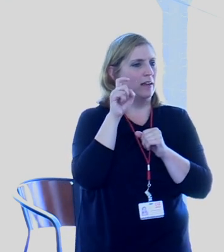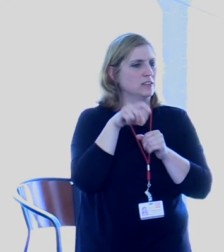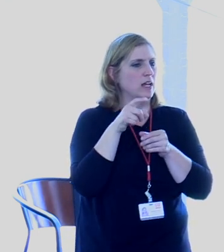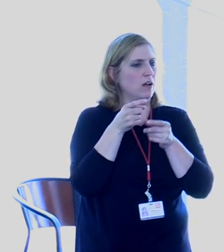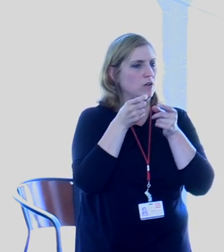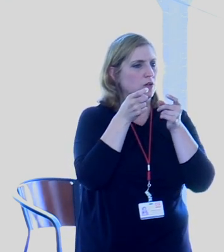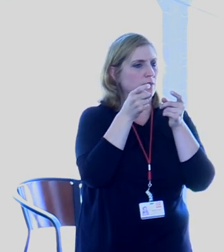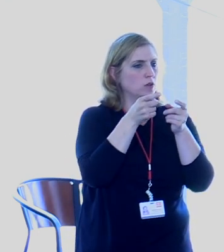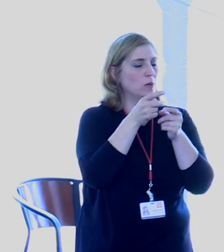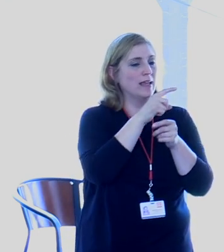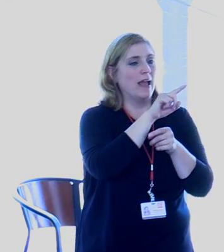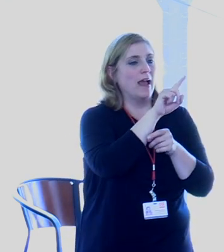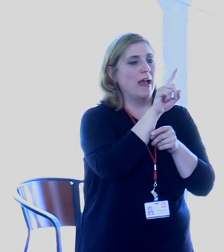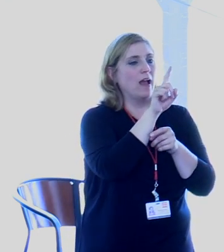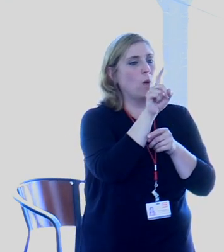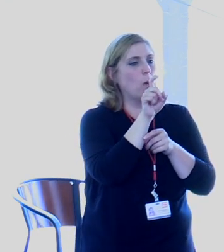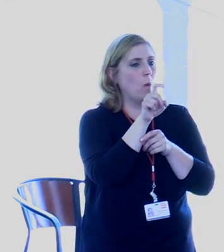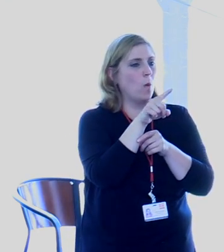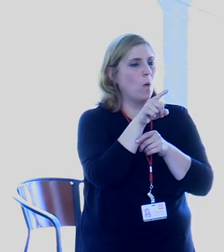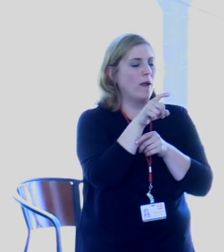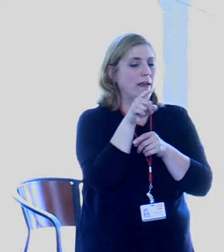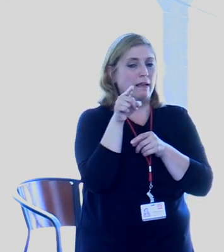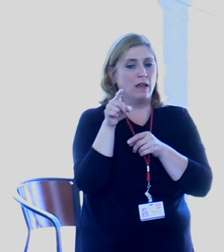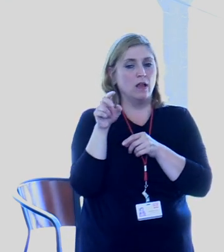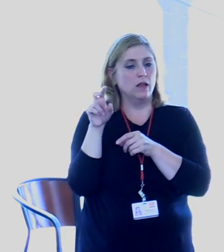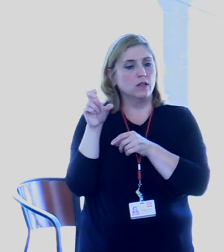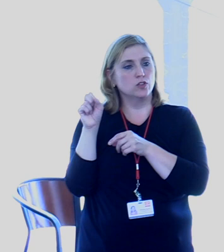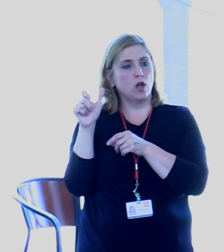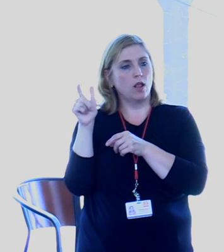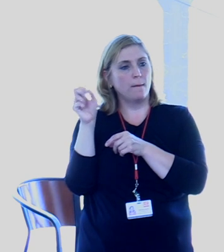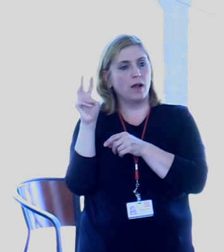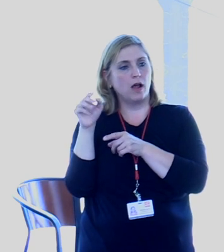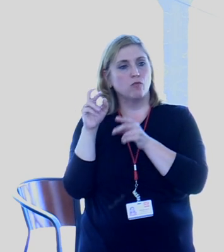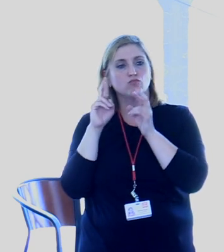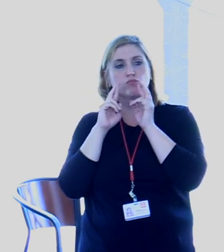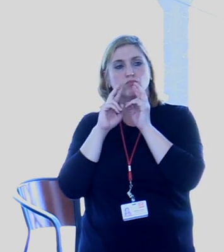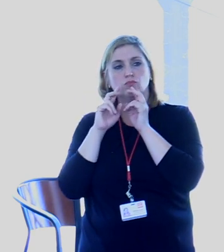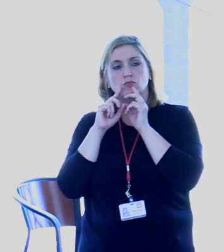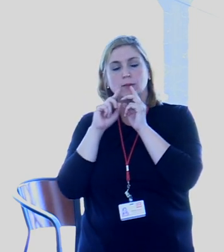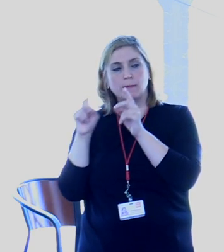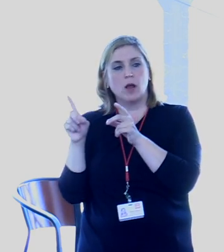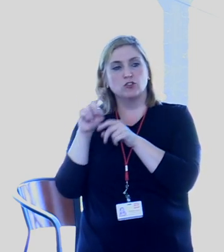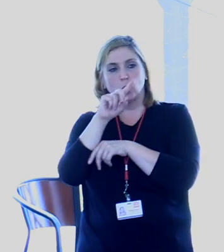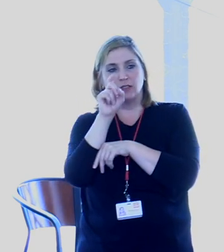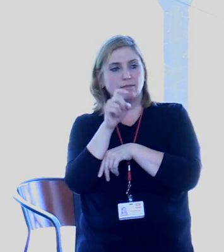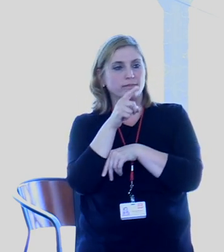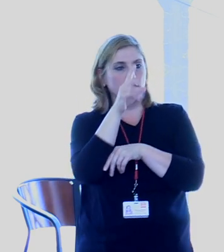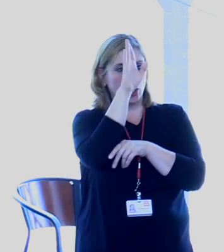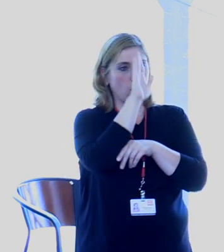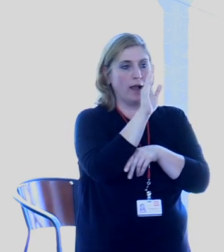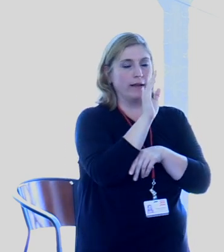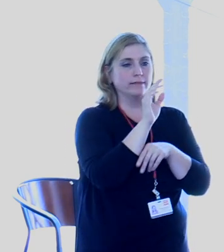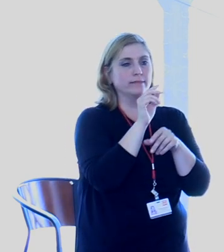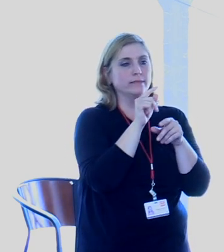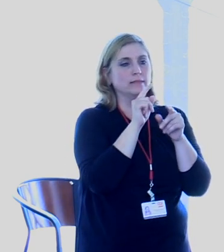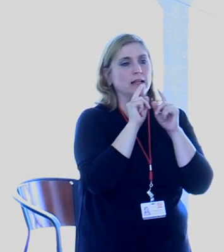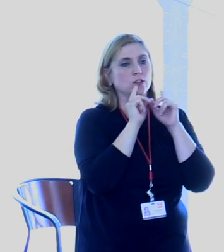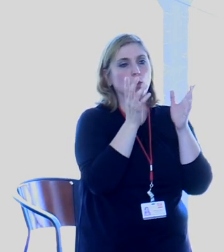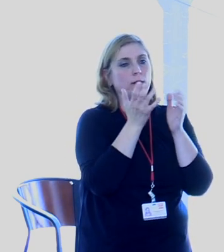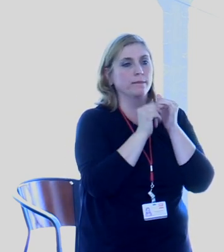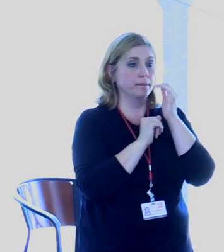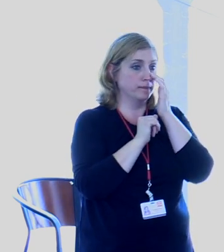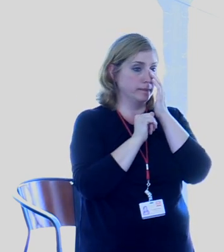He asks a question. Solomon is responding to a question. And what does God ask him?